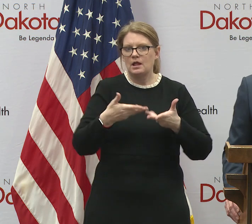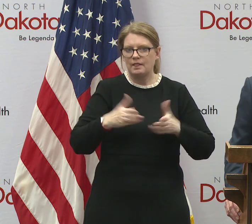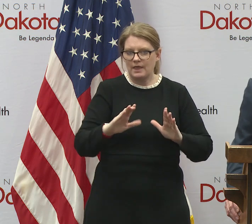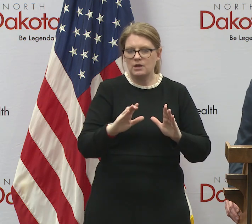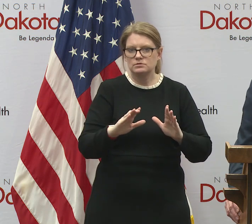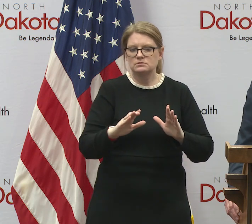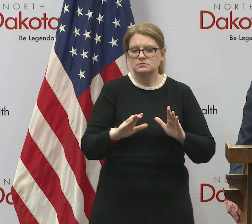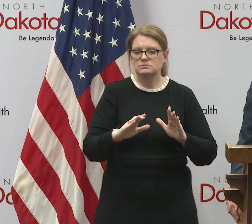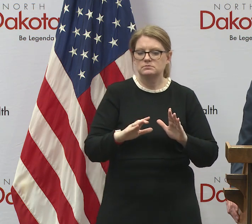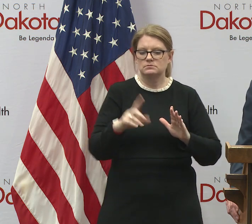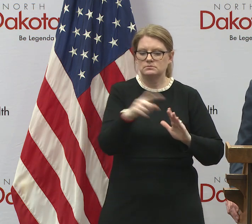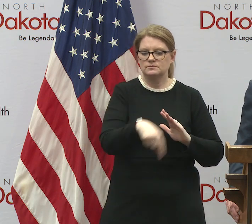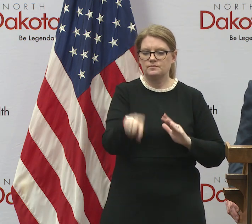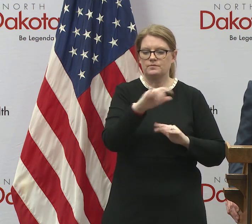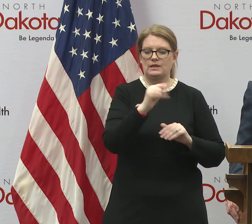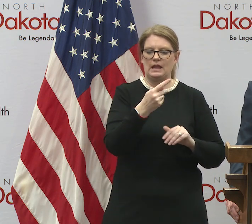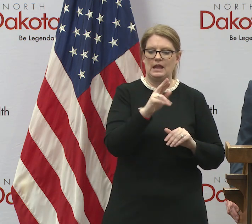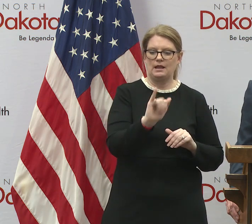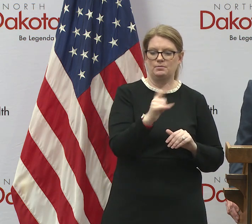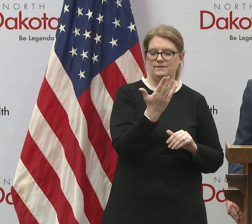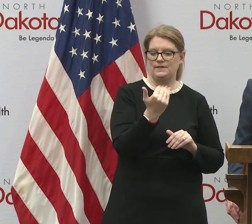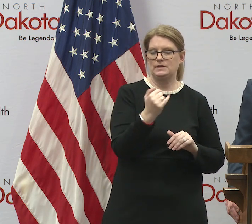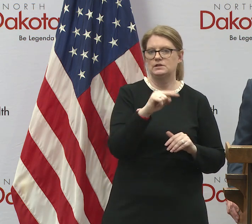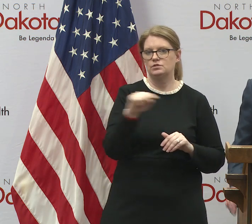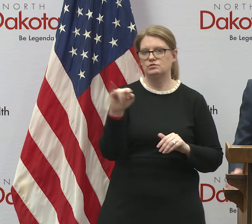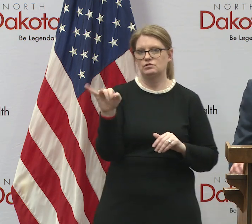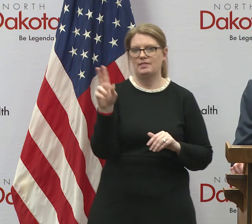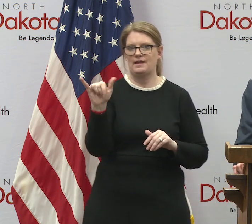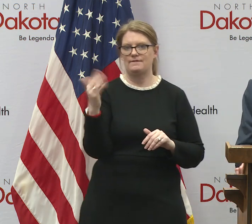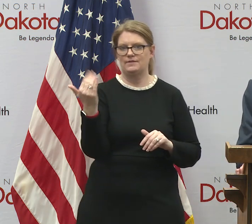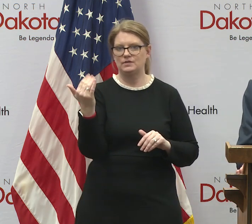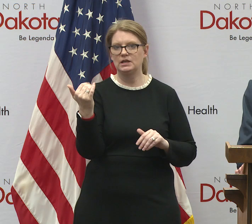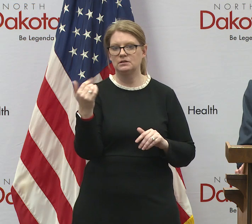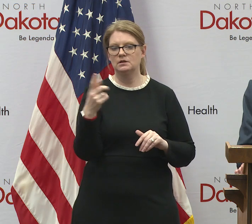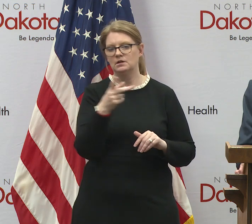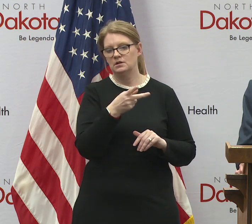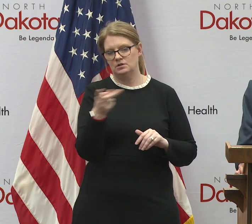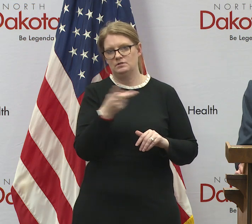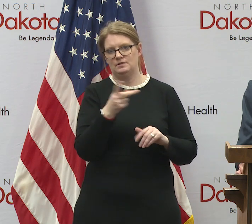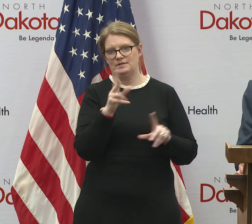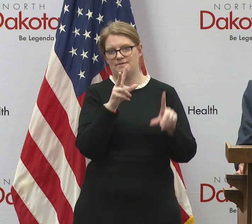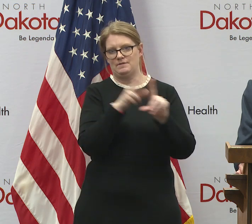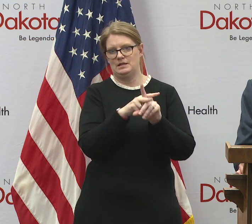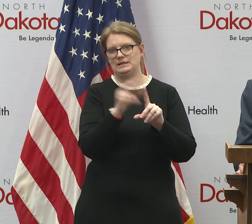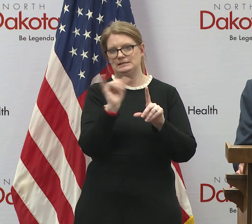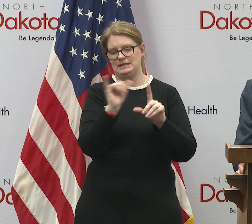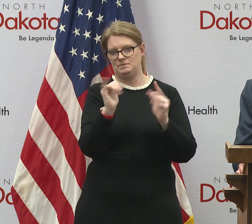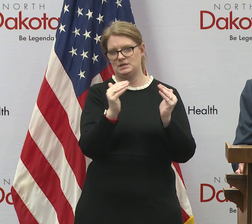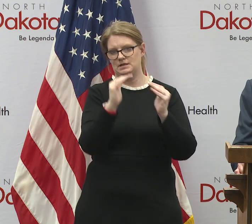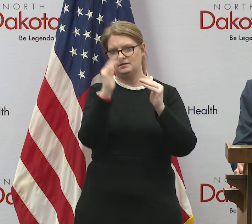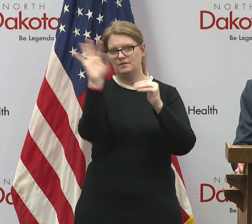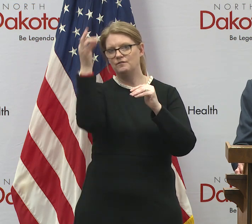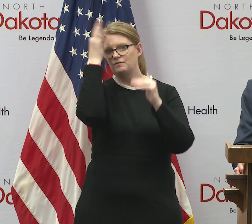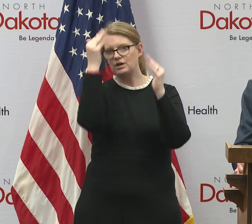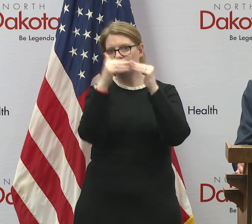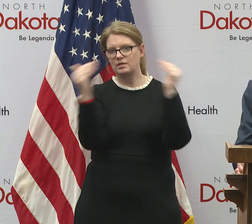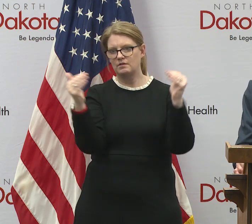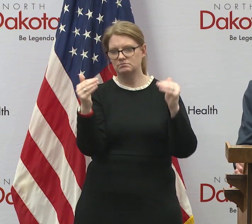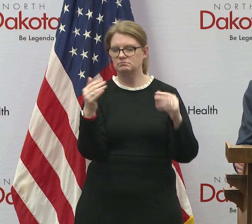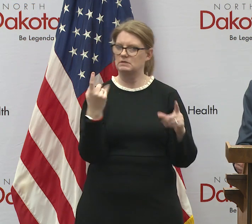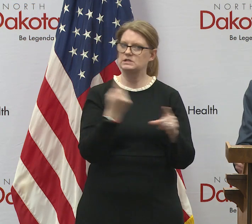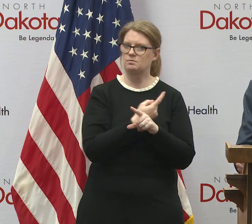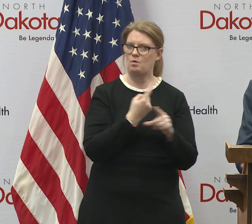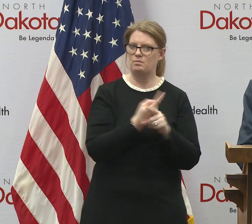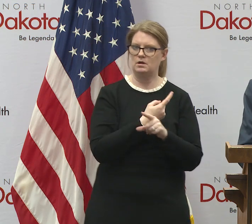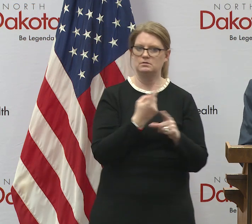taxpayers the time from April 15th to July 15th, it's same to do their filing, same as at the federal. This is the right thing to do for